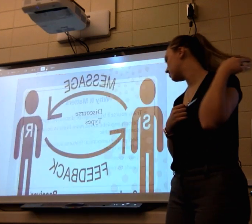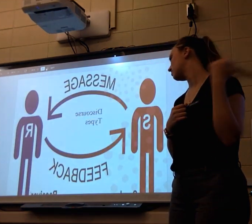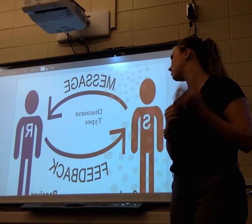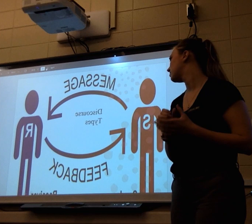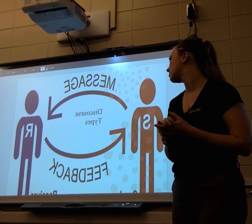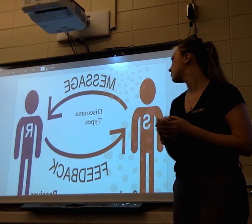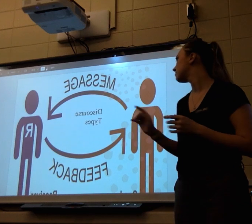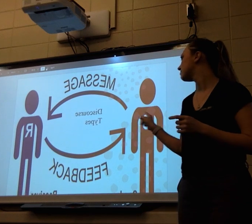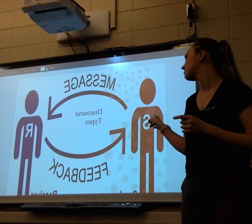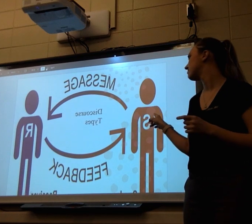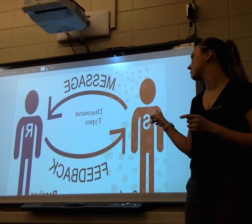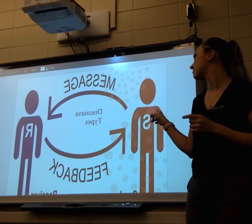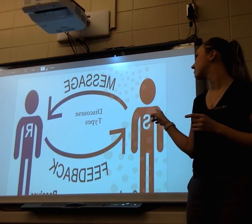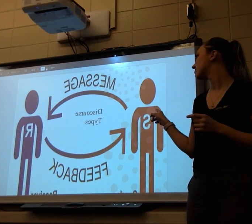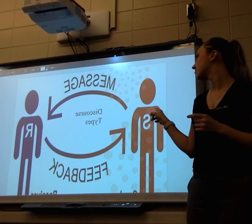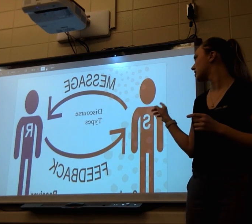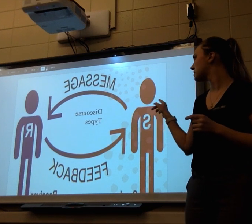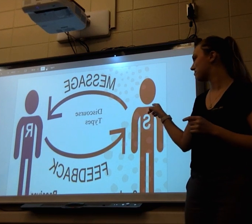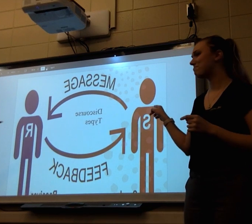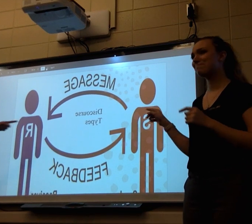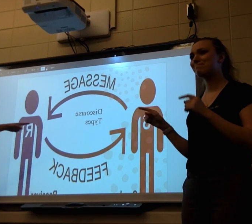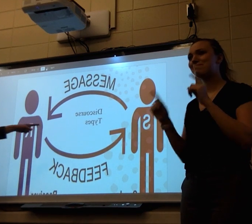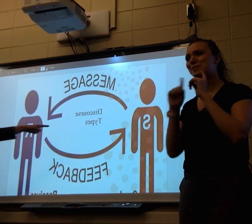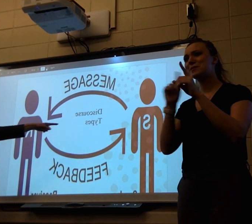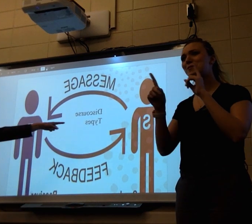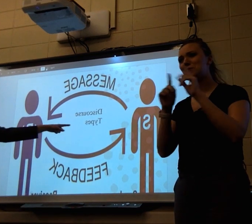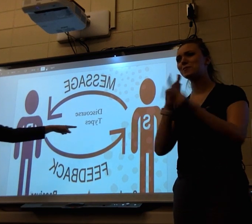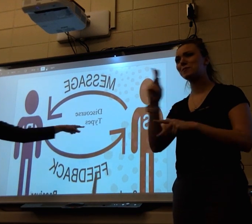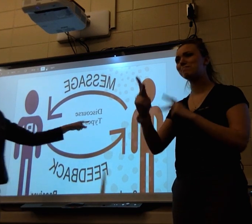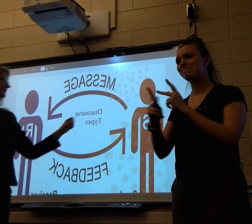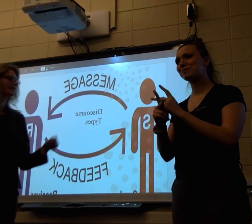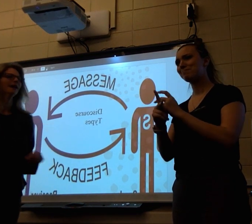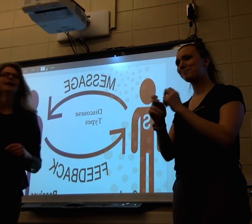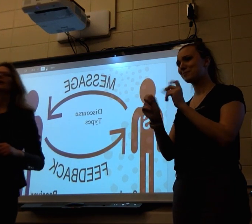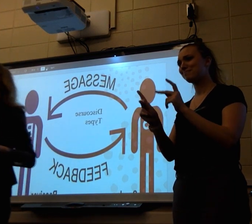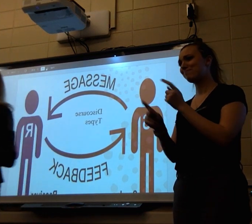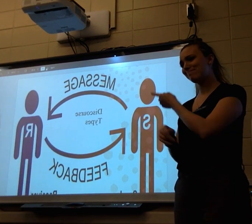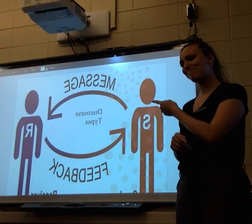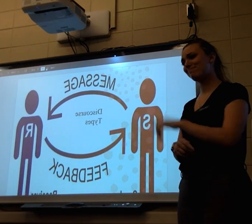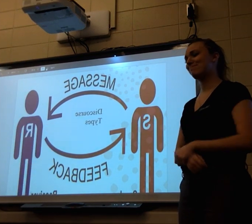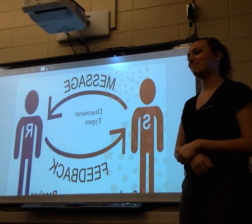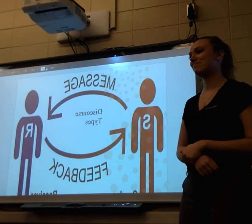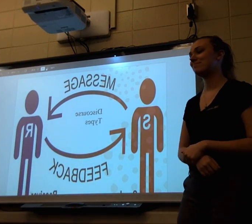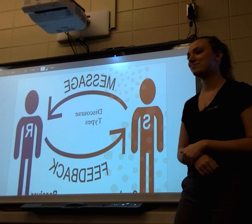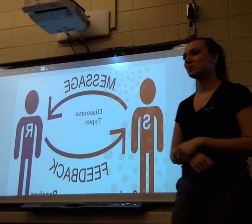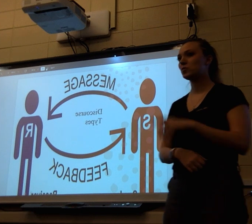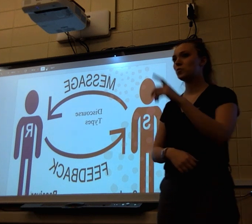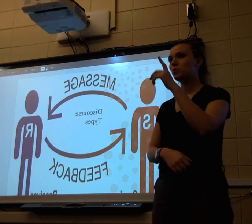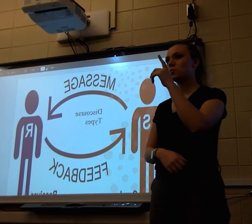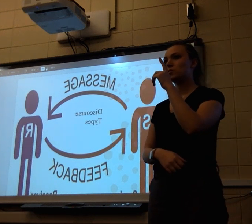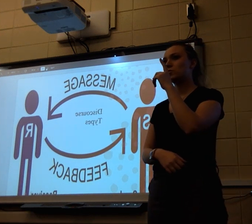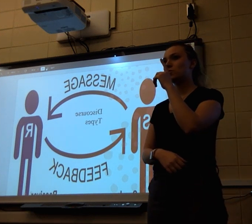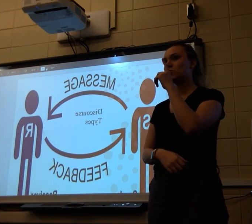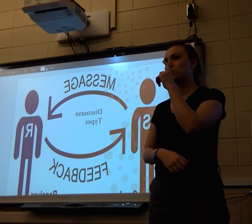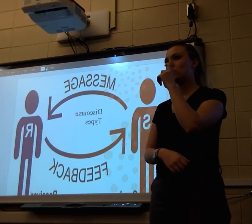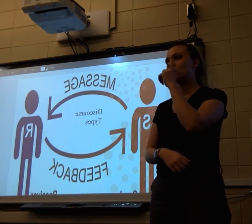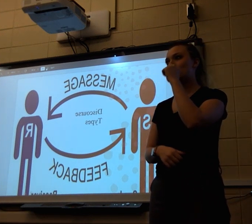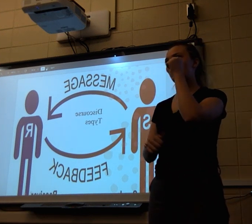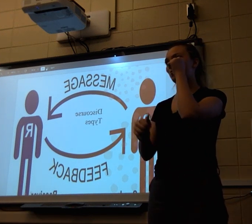I see I changed it. Oh, it's right in there. I got it. Okay. Who remembers from long,